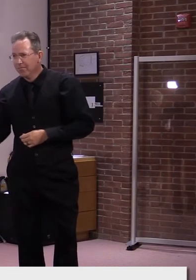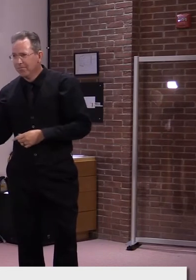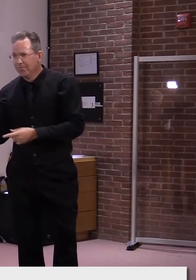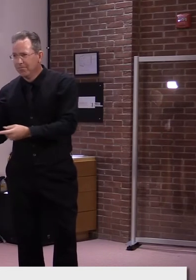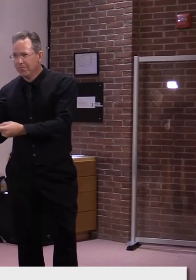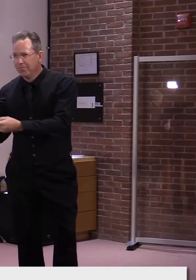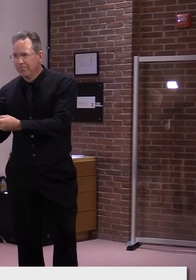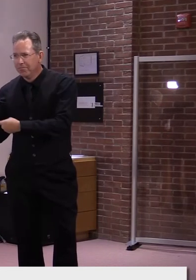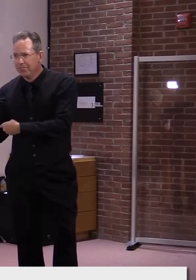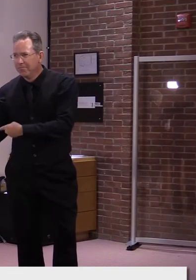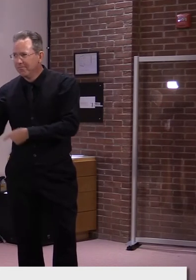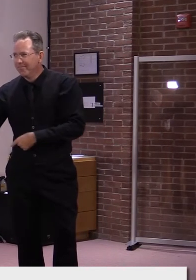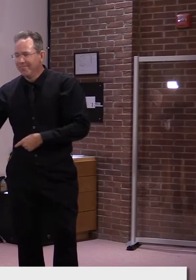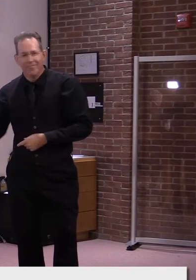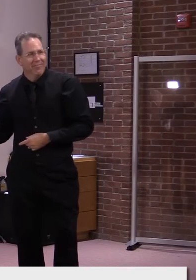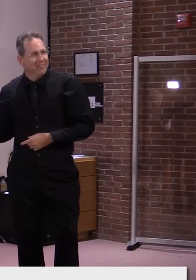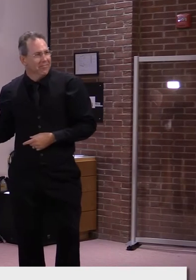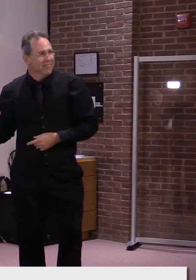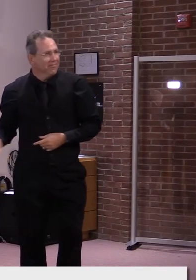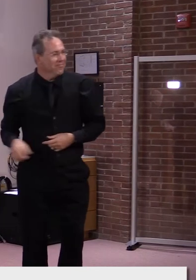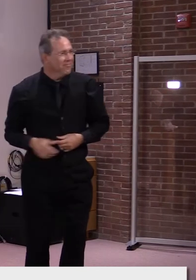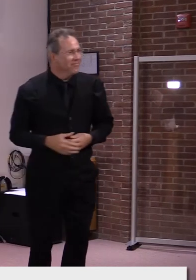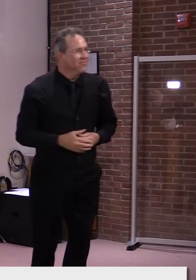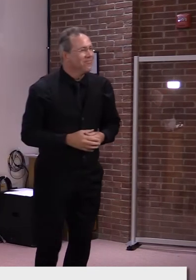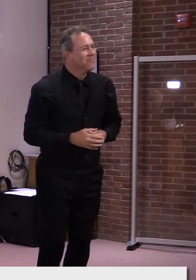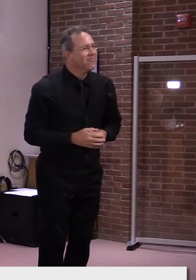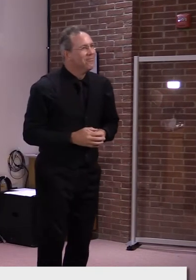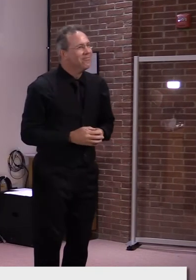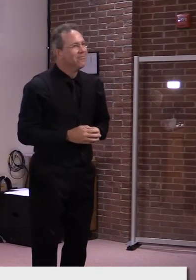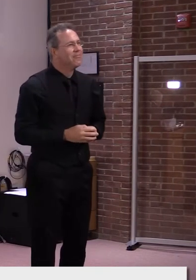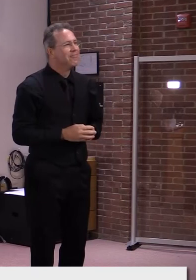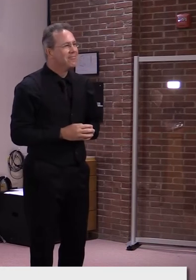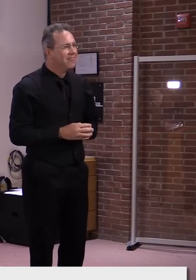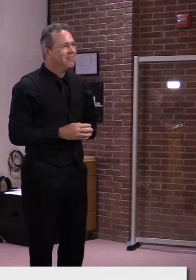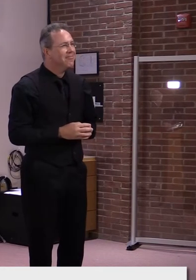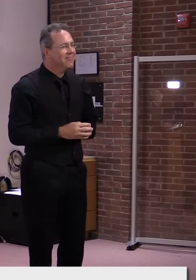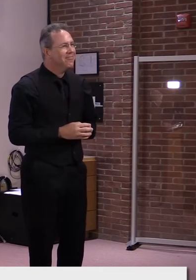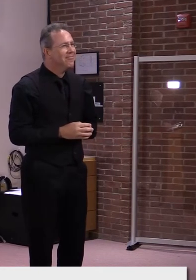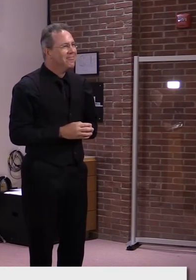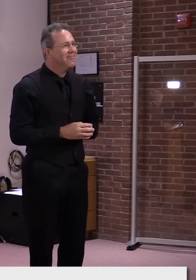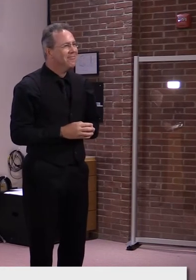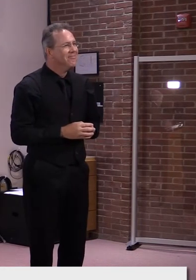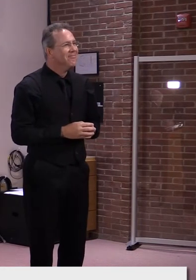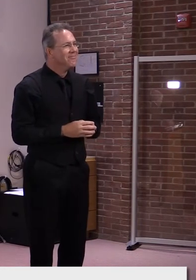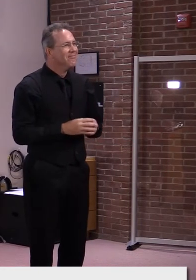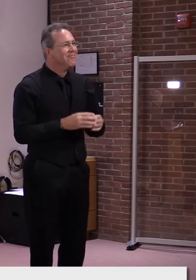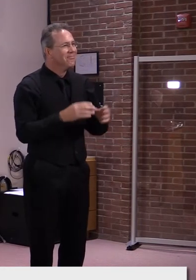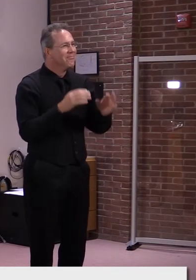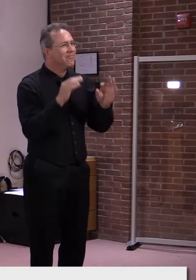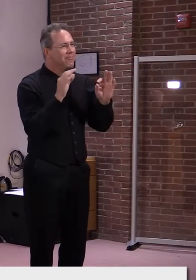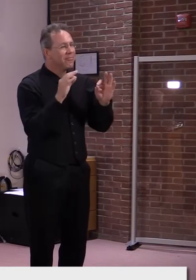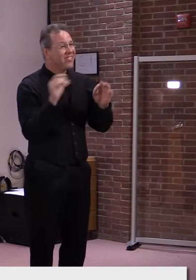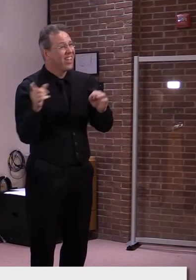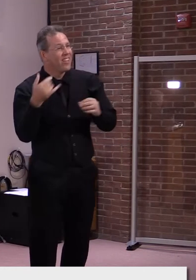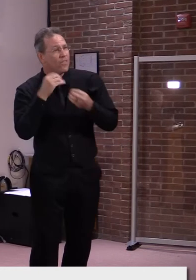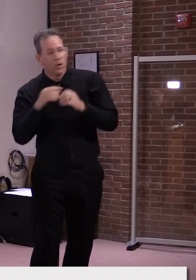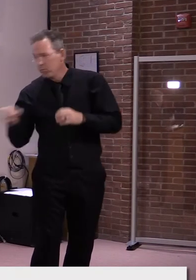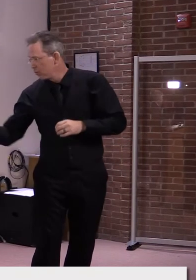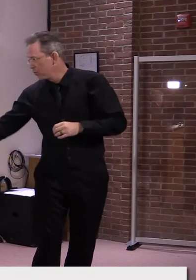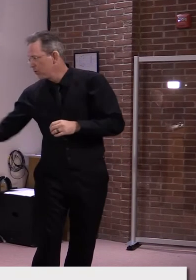855-722-7878 for the time being, and they will direct you to where they need to go. But calling,